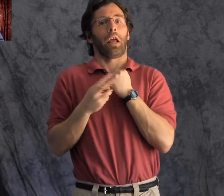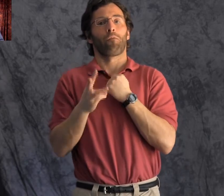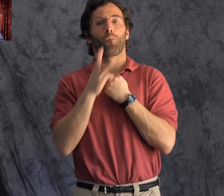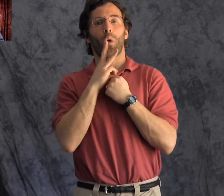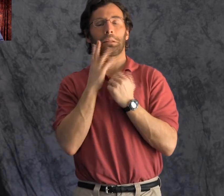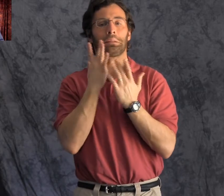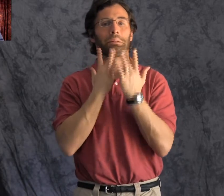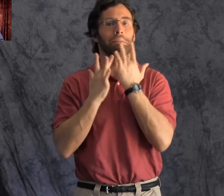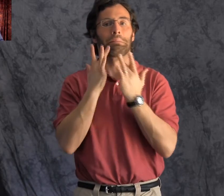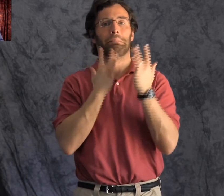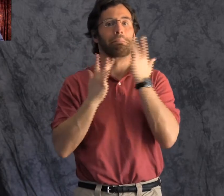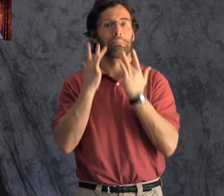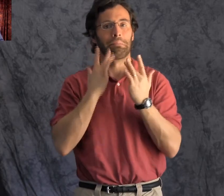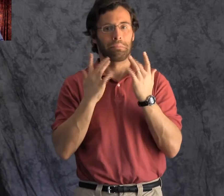amino acids and carbohydrates.